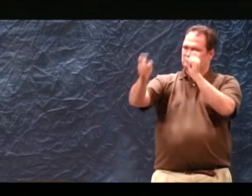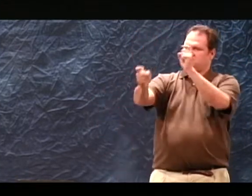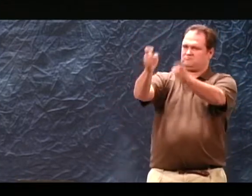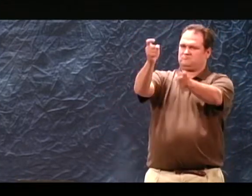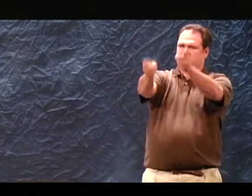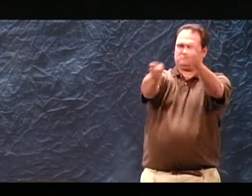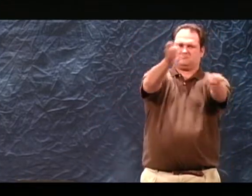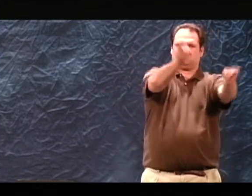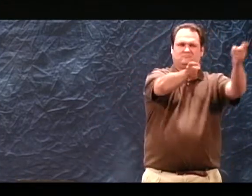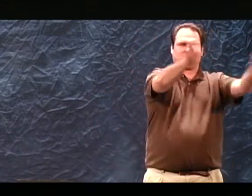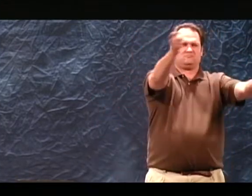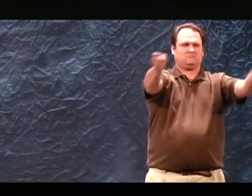etc